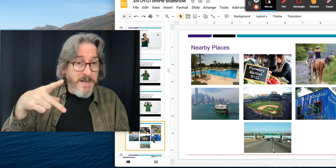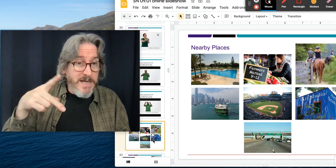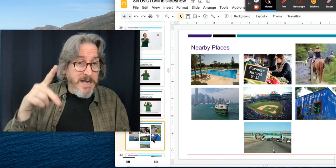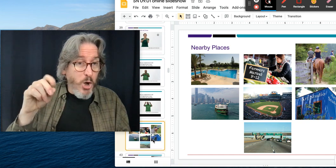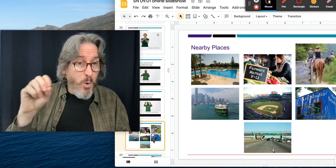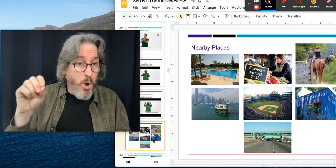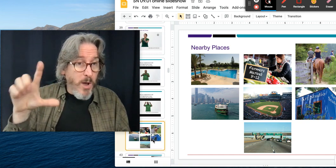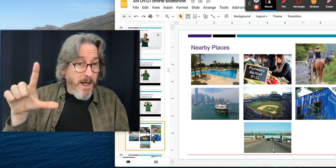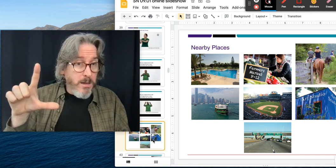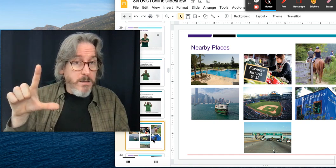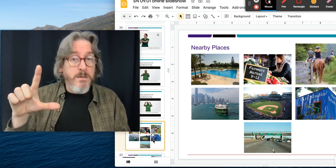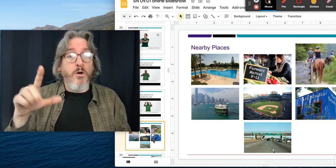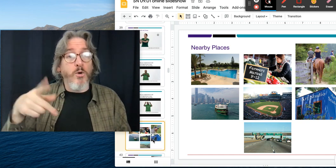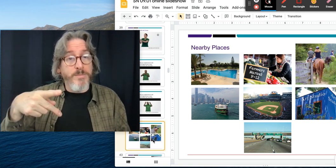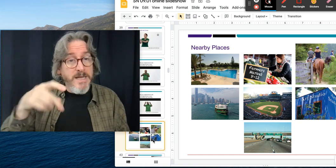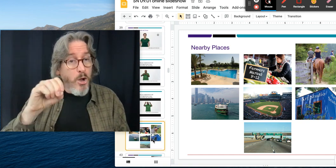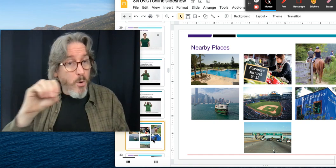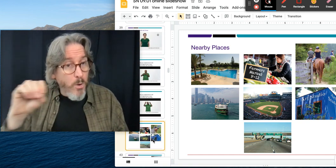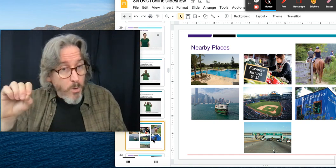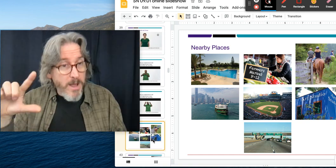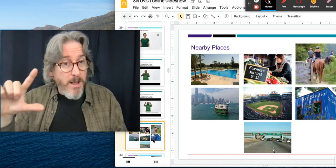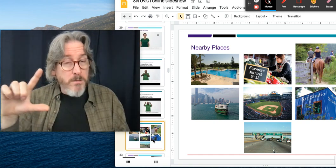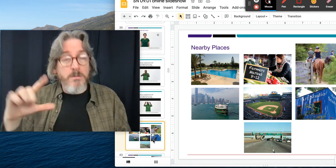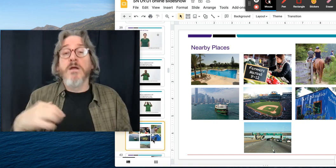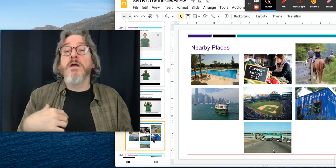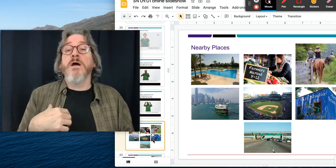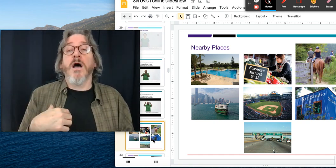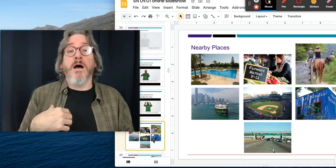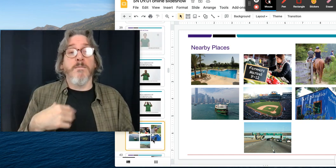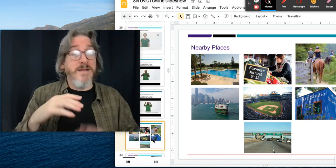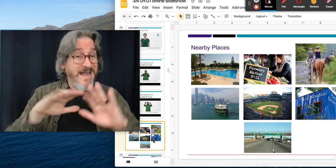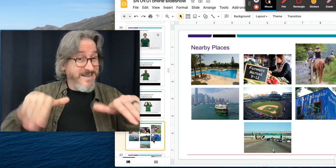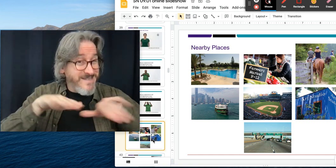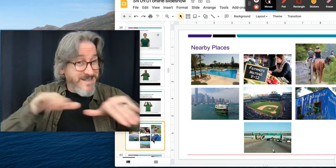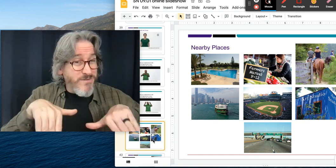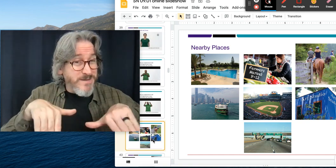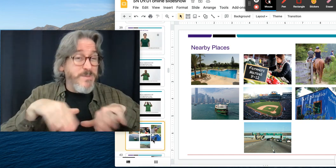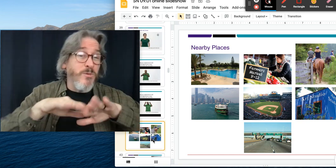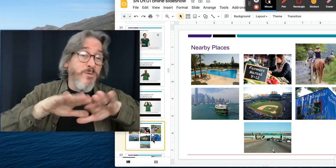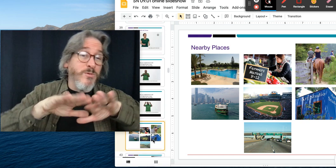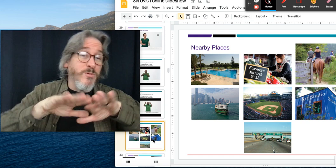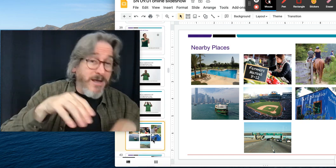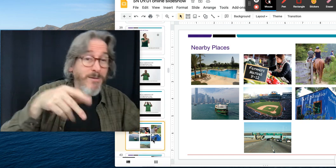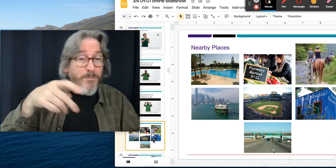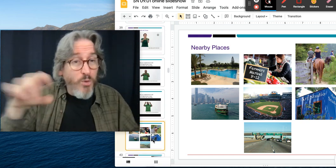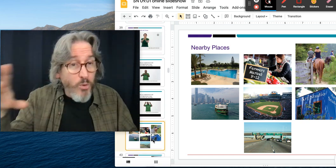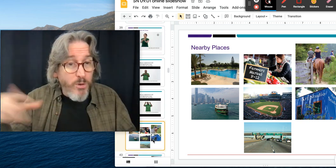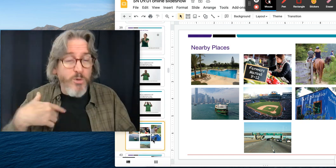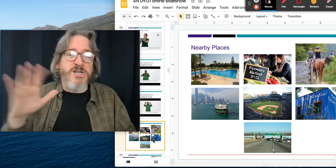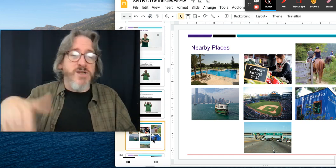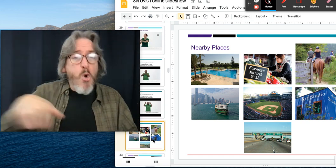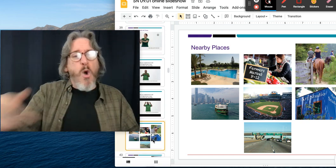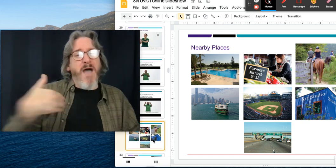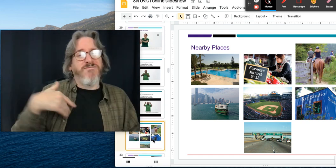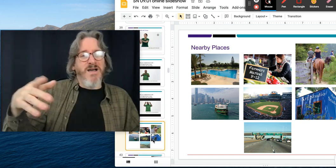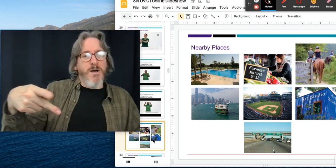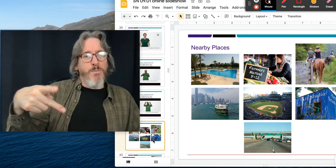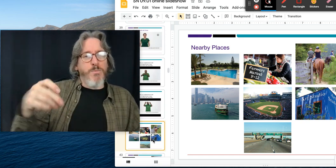pool, P-O-O-L, or P-O-O-L. And oftentimes people do swimming pool or